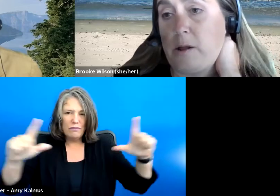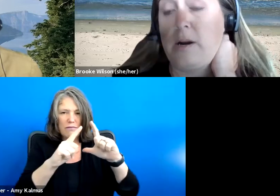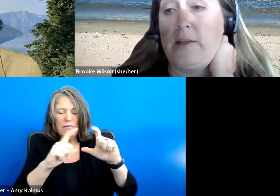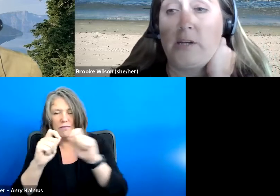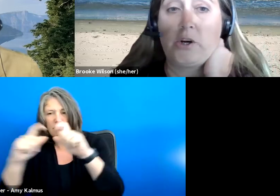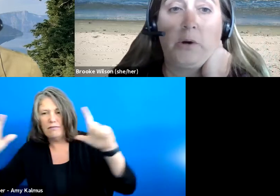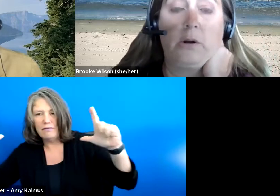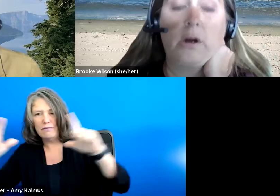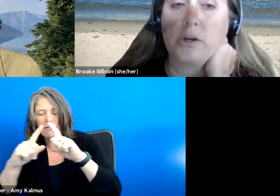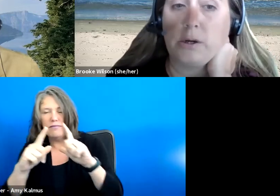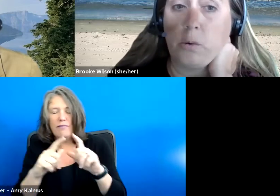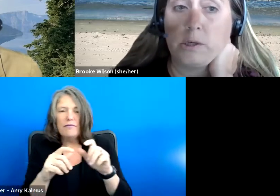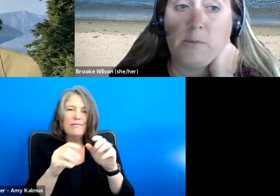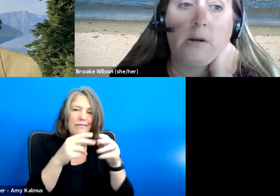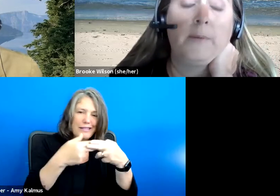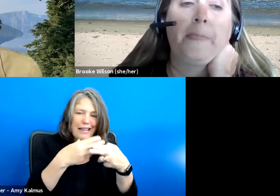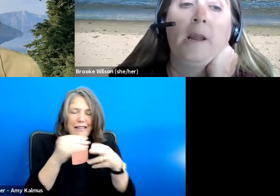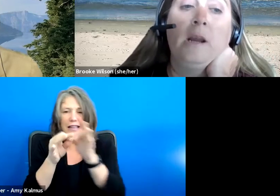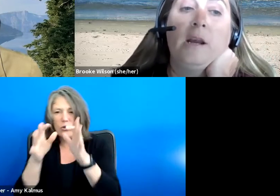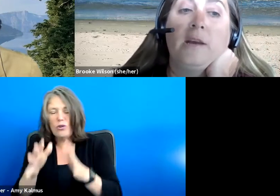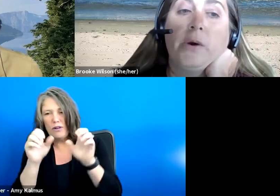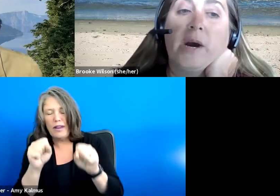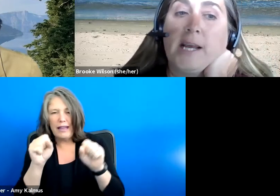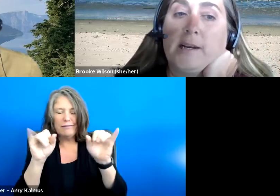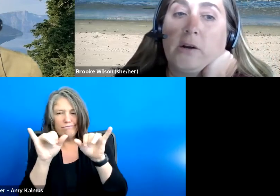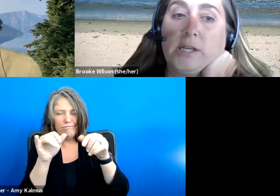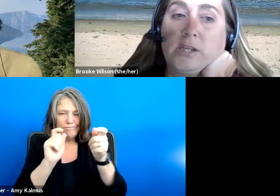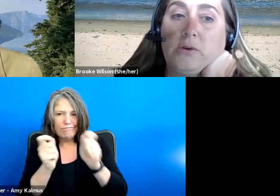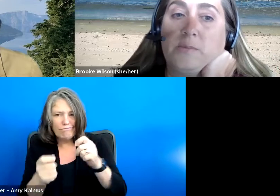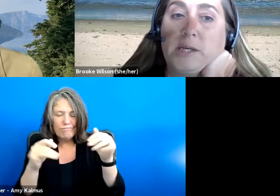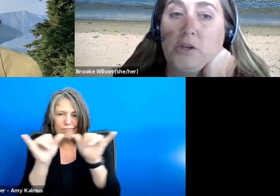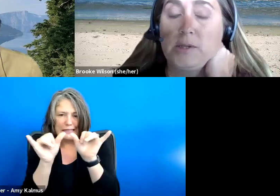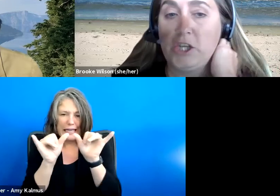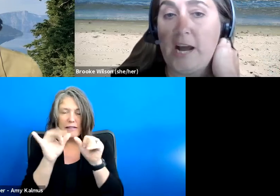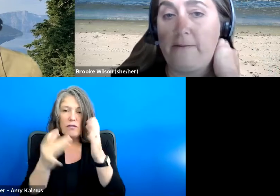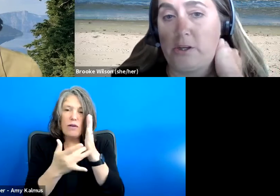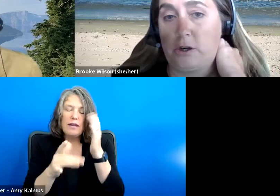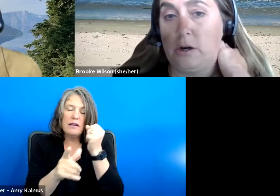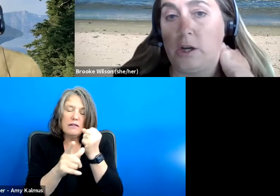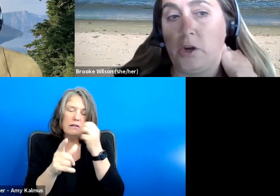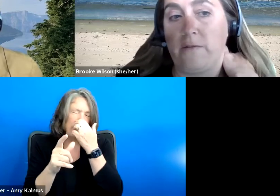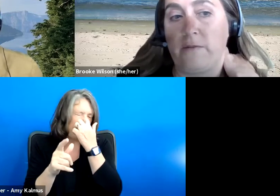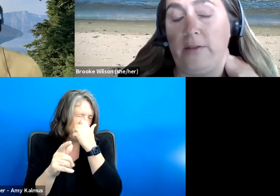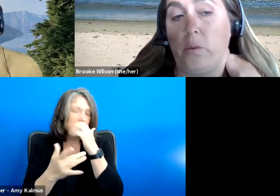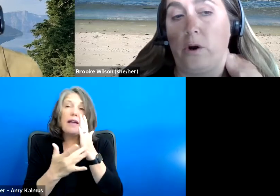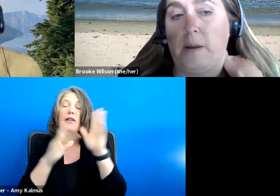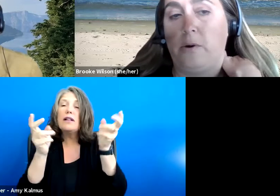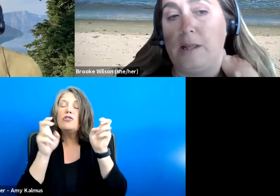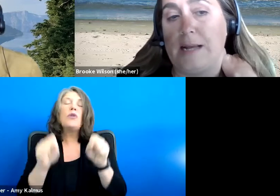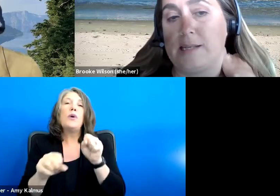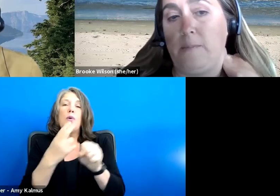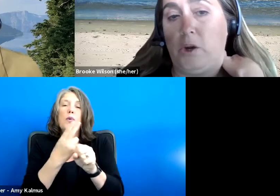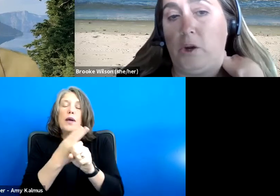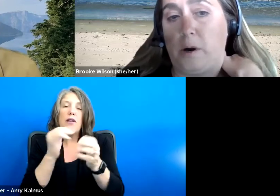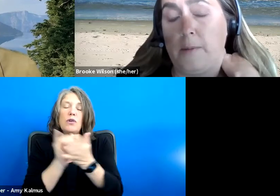or smaller and the interpreter larger or smaller. If you have technical issues, please use the chat feature. You can find the word bubble